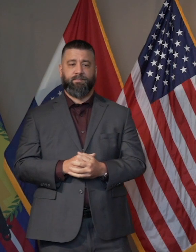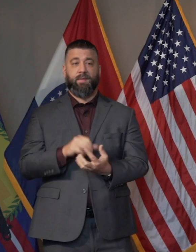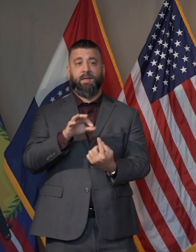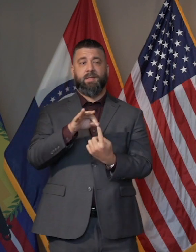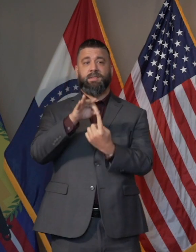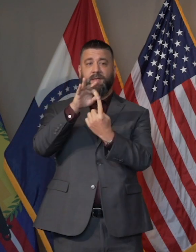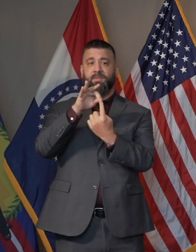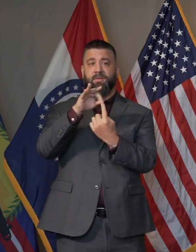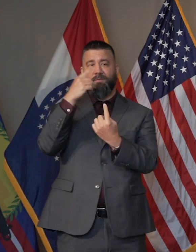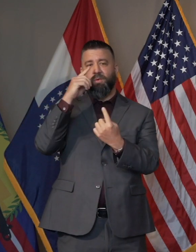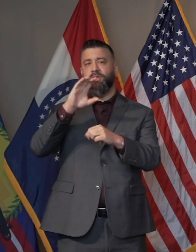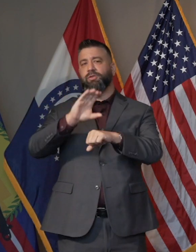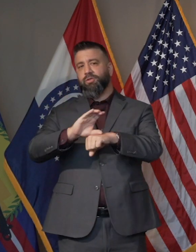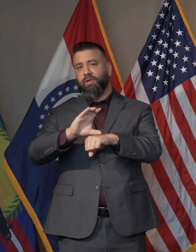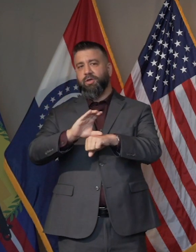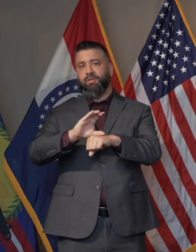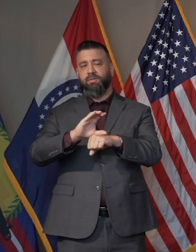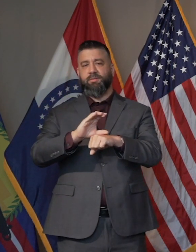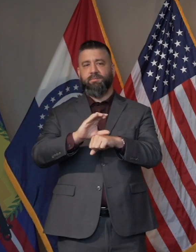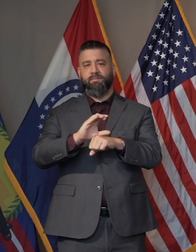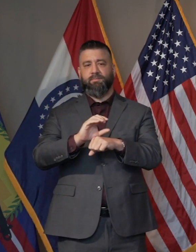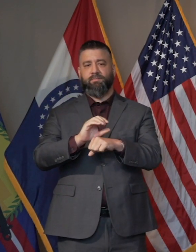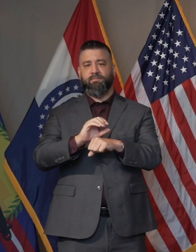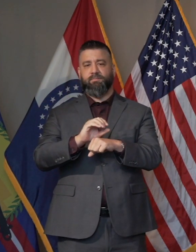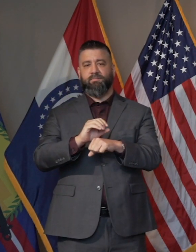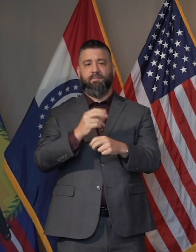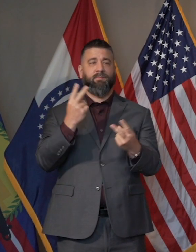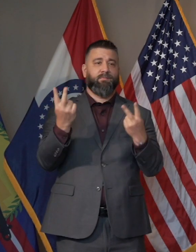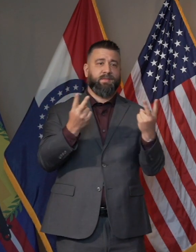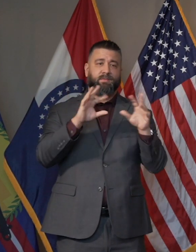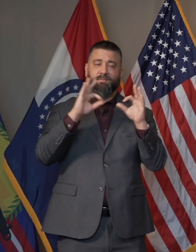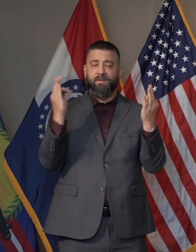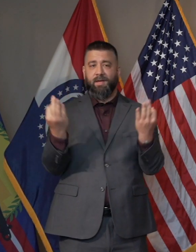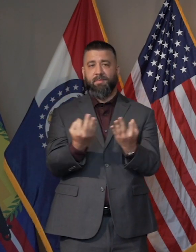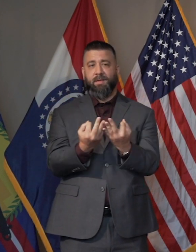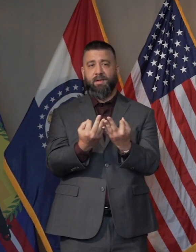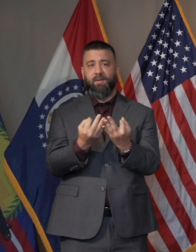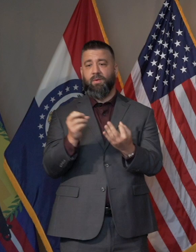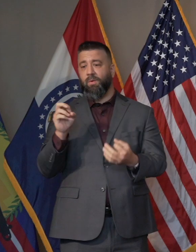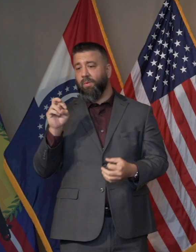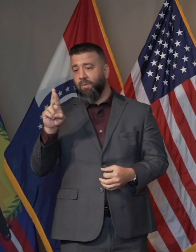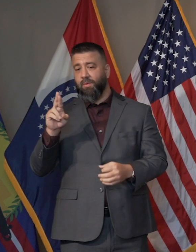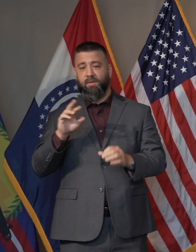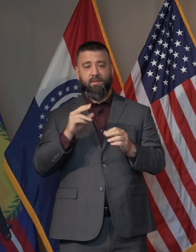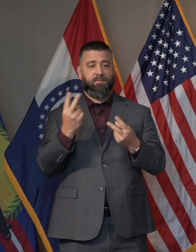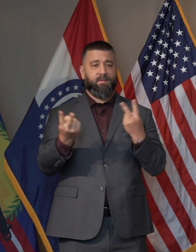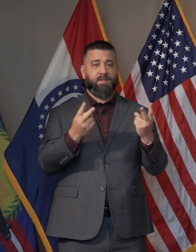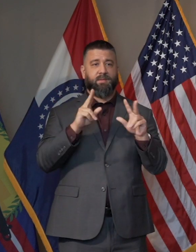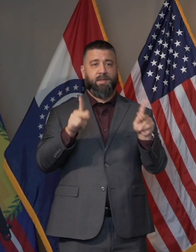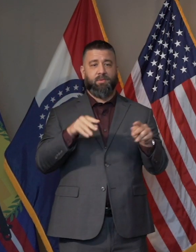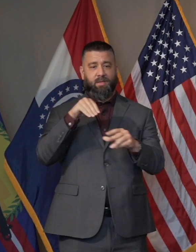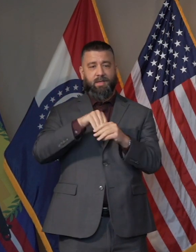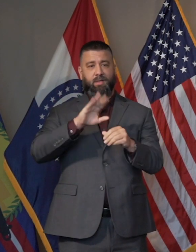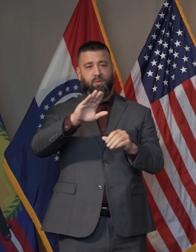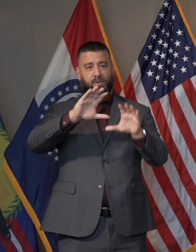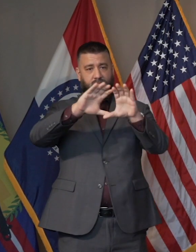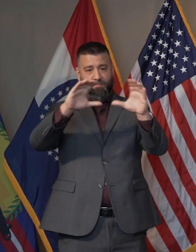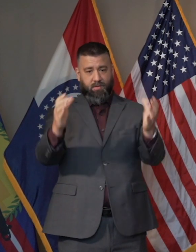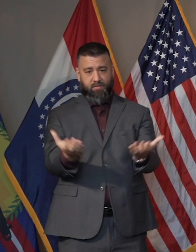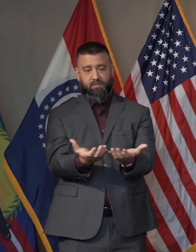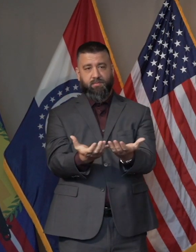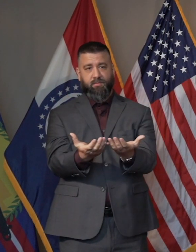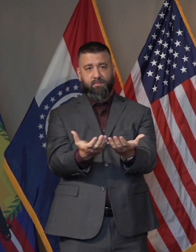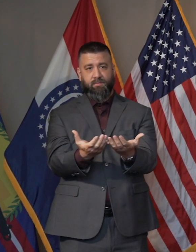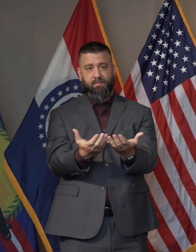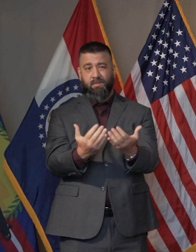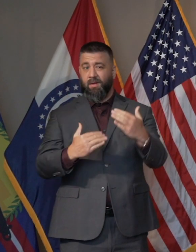Exceptions are made for going to church, places of worship, for visiting family members, or visiting others in your bubble, which should be no